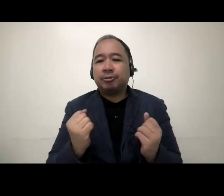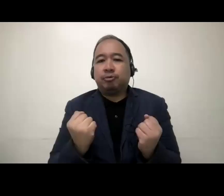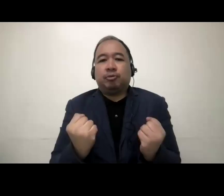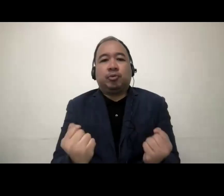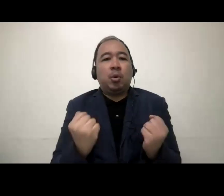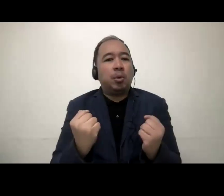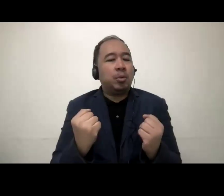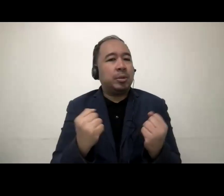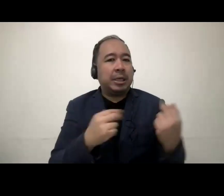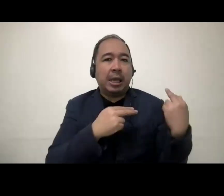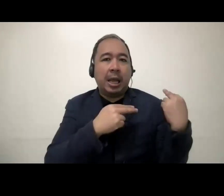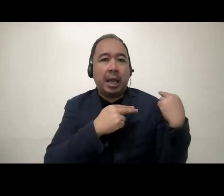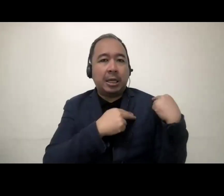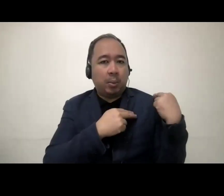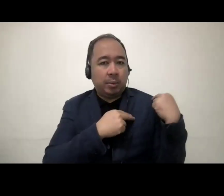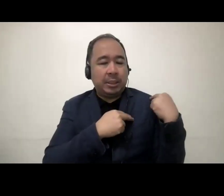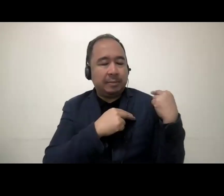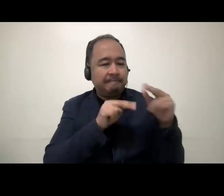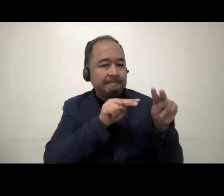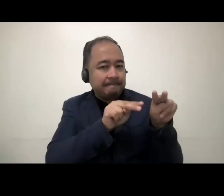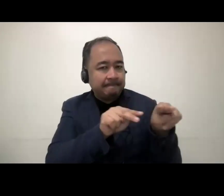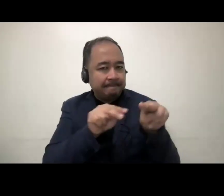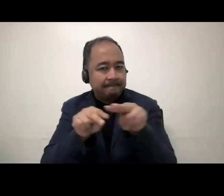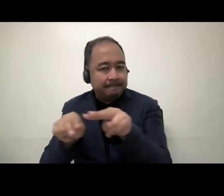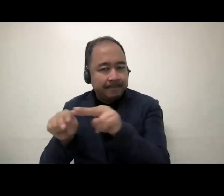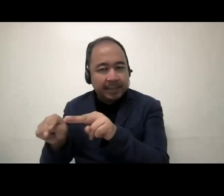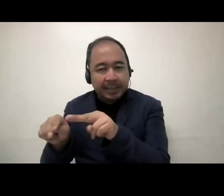that MDBs do.